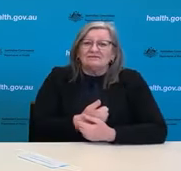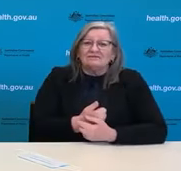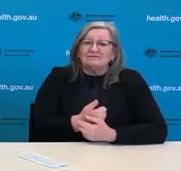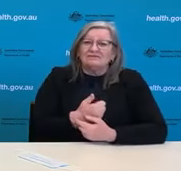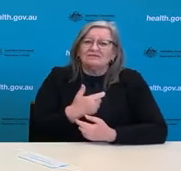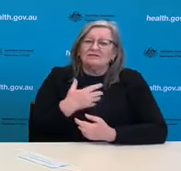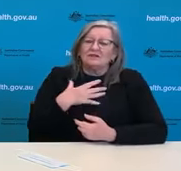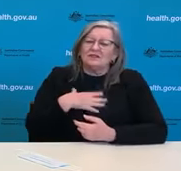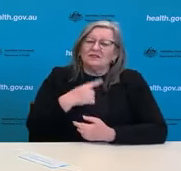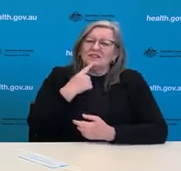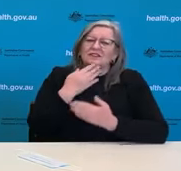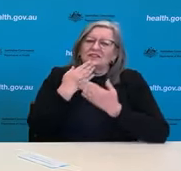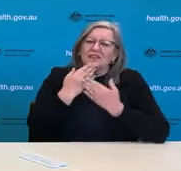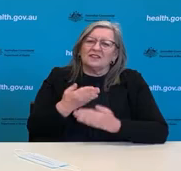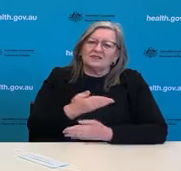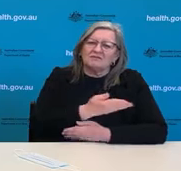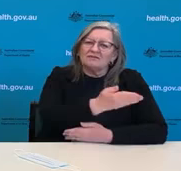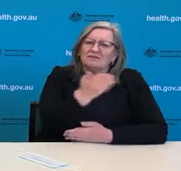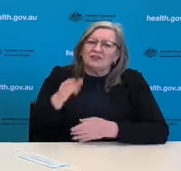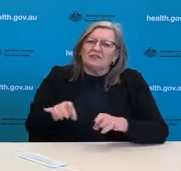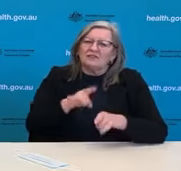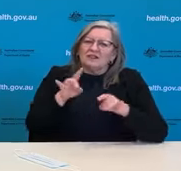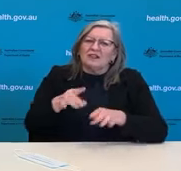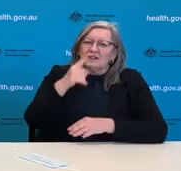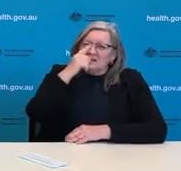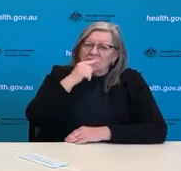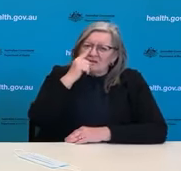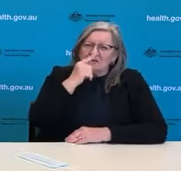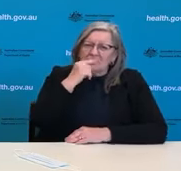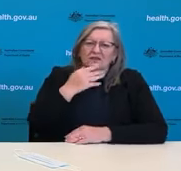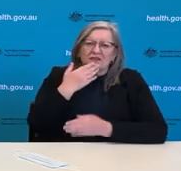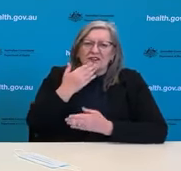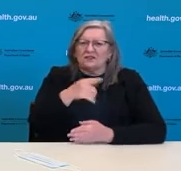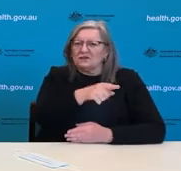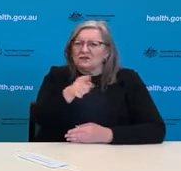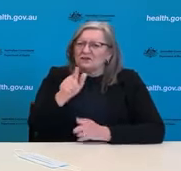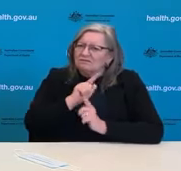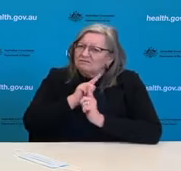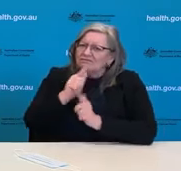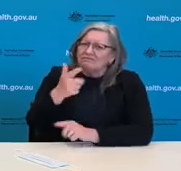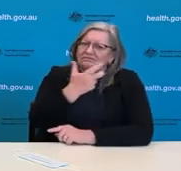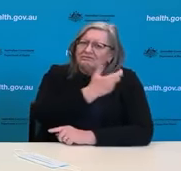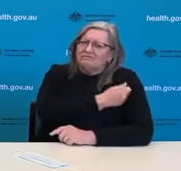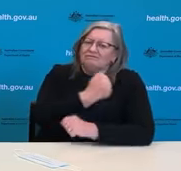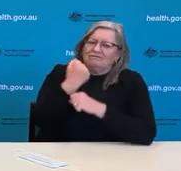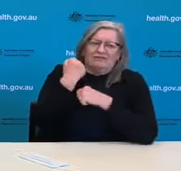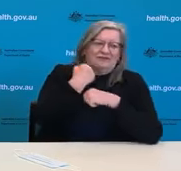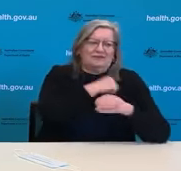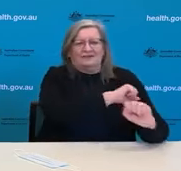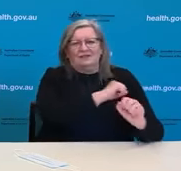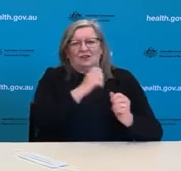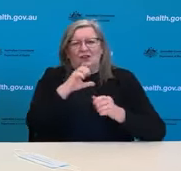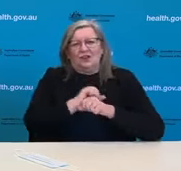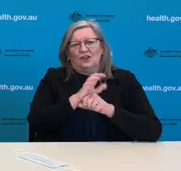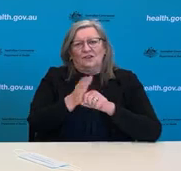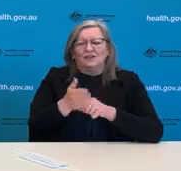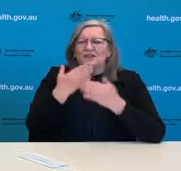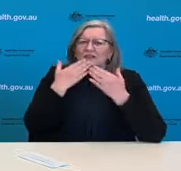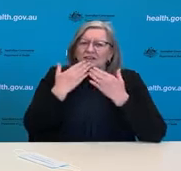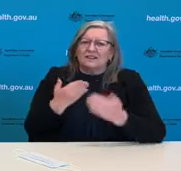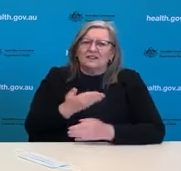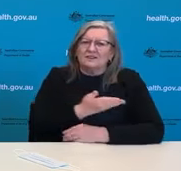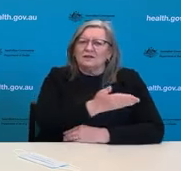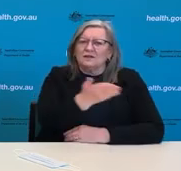you, Australia. Thank you for getting vaccinated against COVID-19. Thank you for